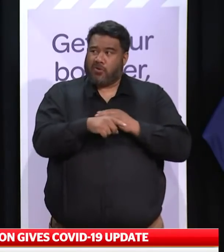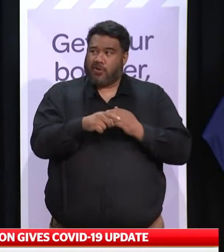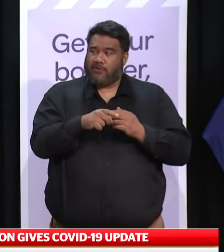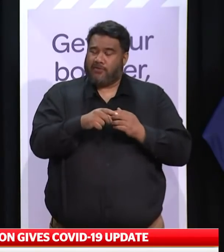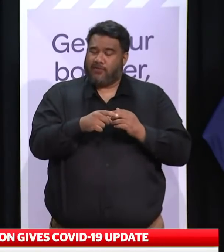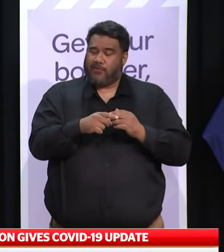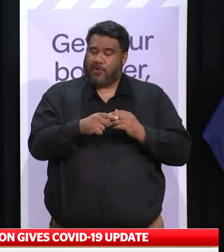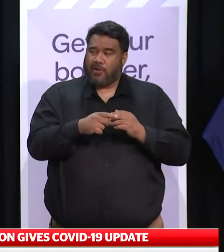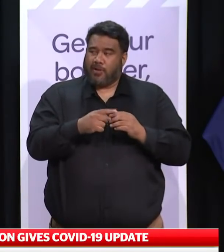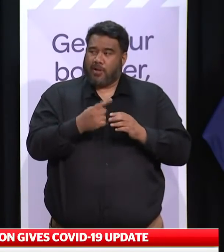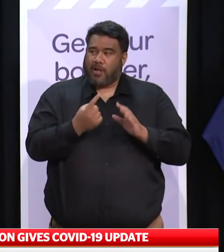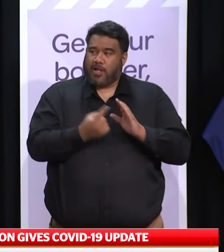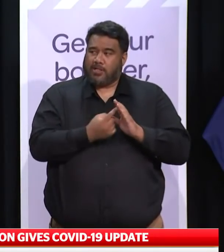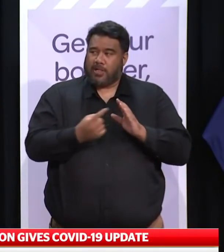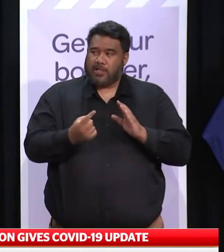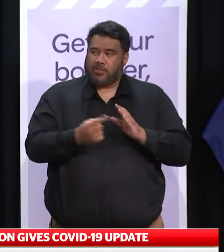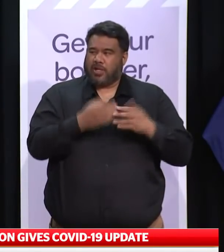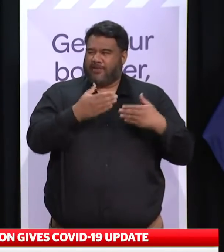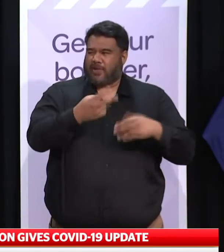Omicron outbreak? And do you envision